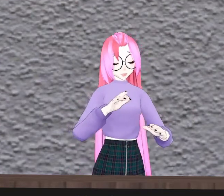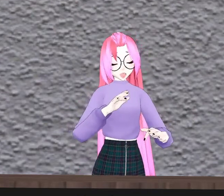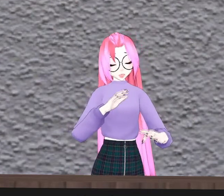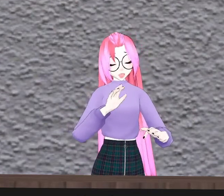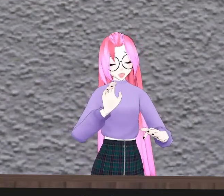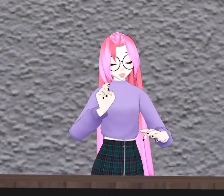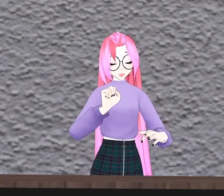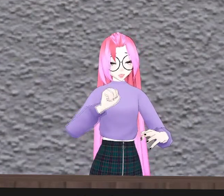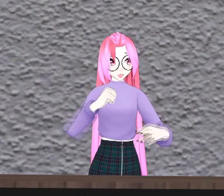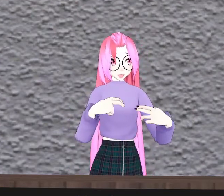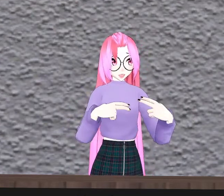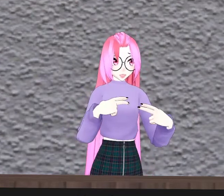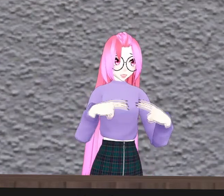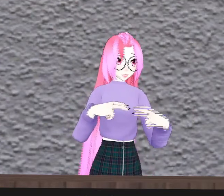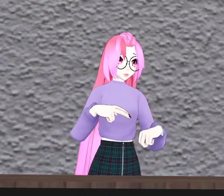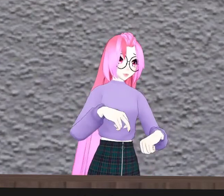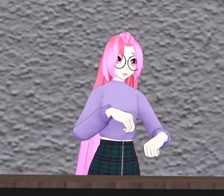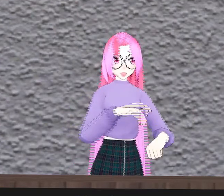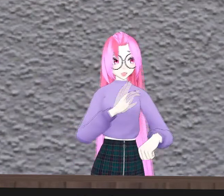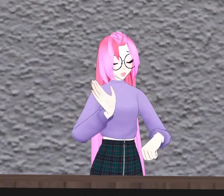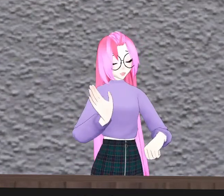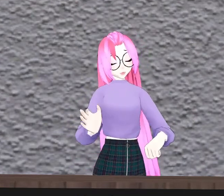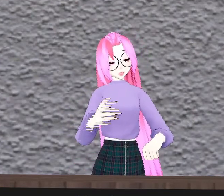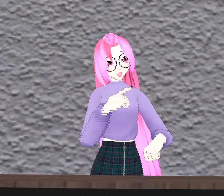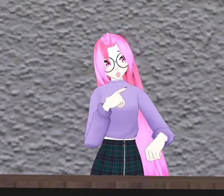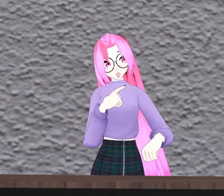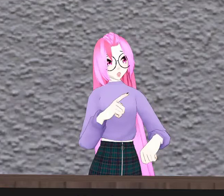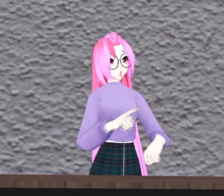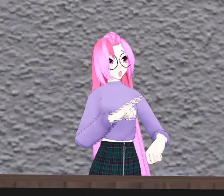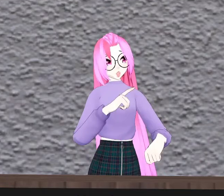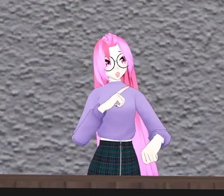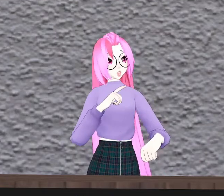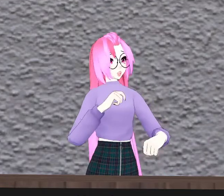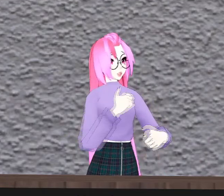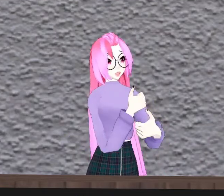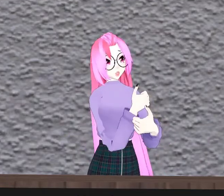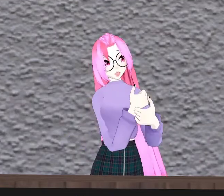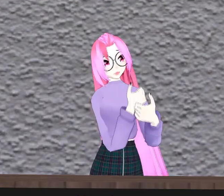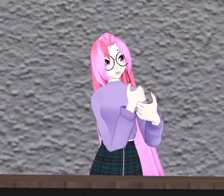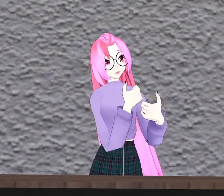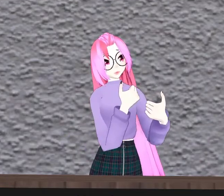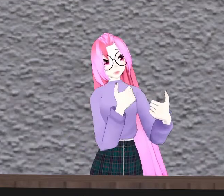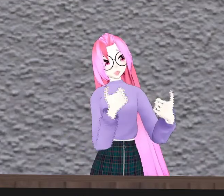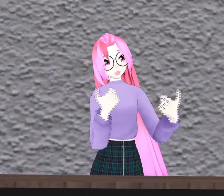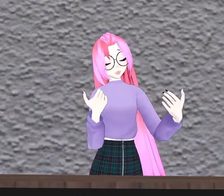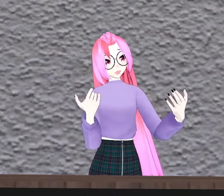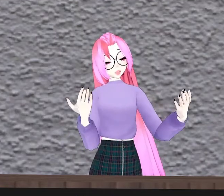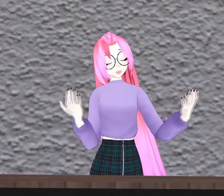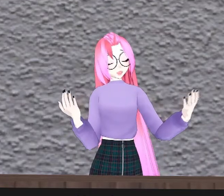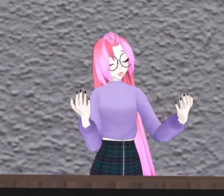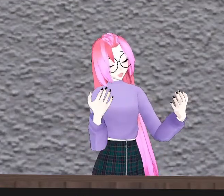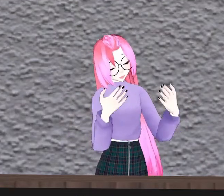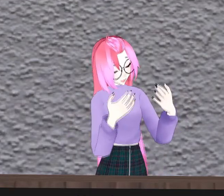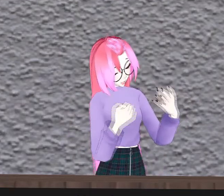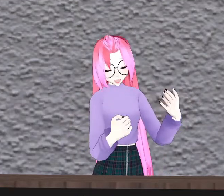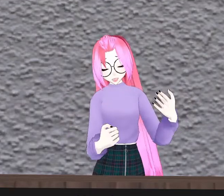about bathroom troubles. Never. Because they will just tell you everything.